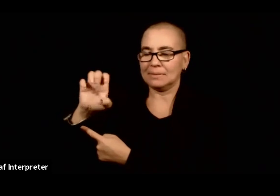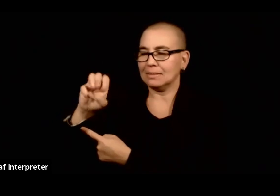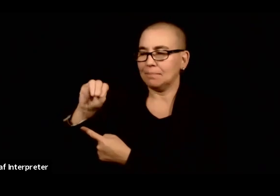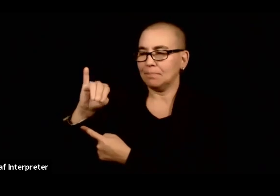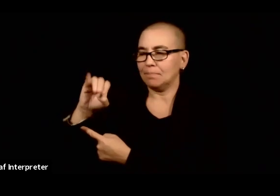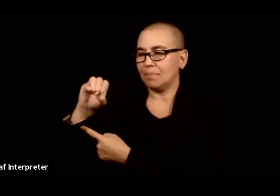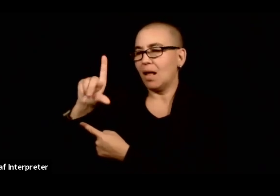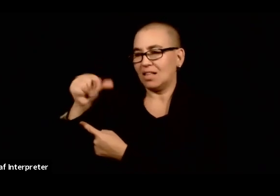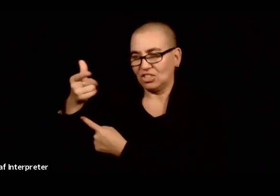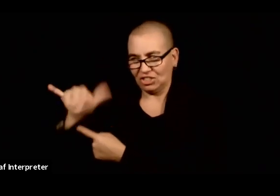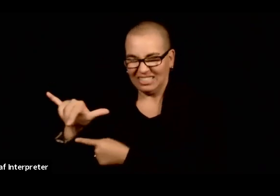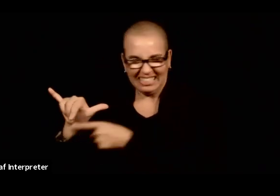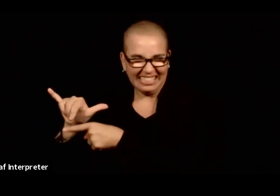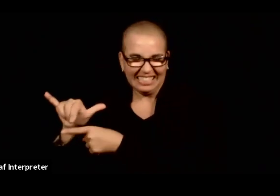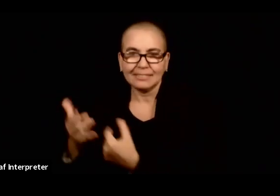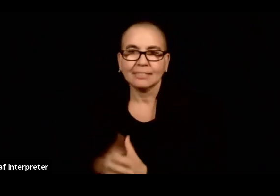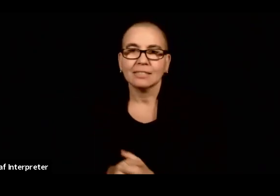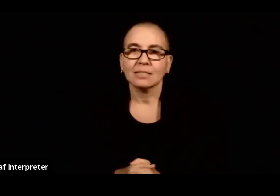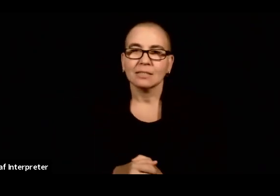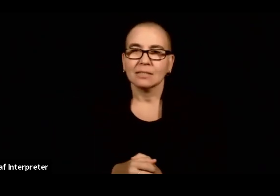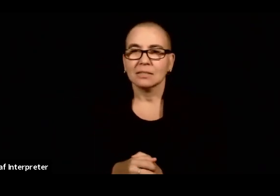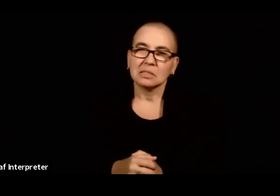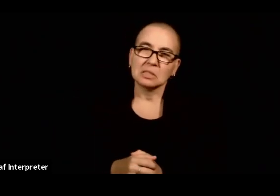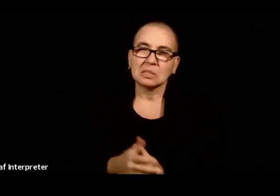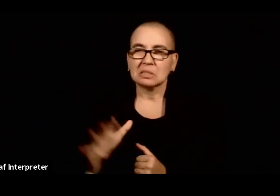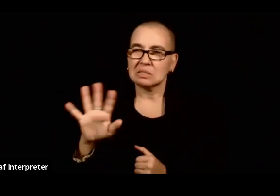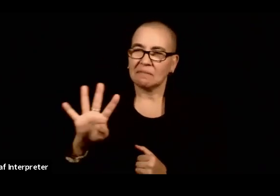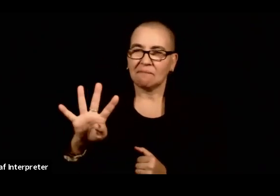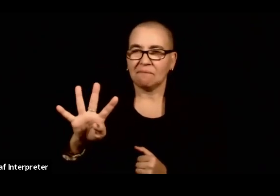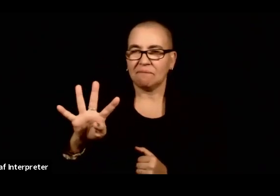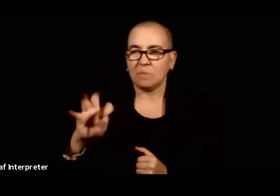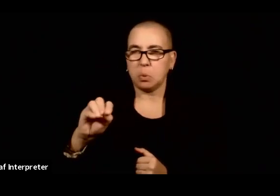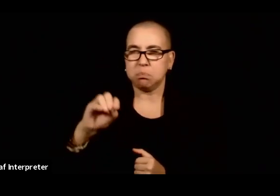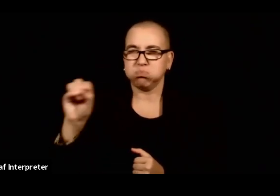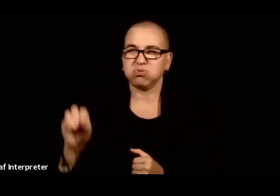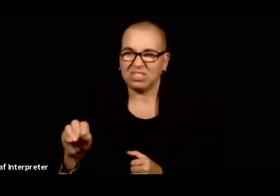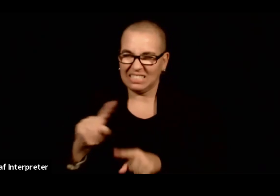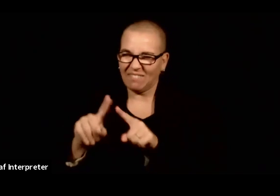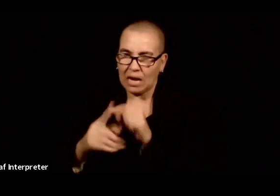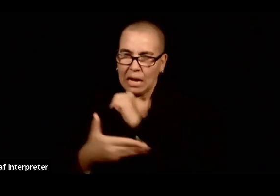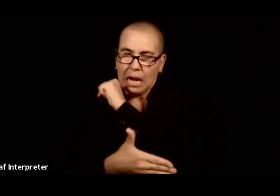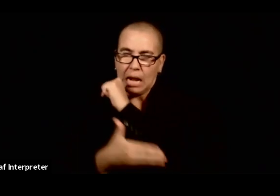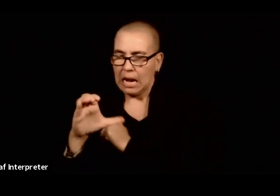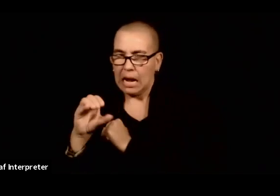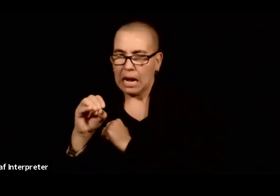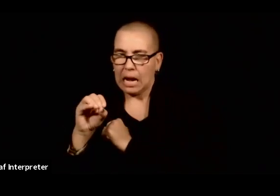have more than 10 per 10,000 in a 14-day period at this time.